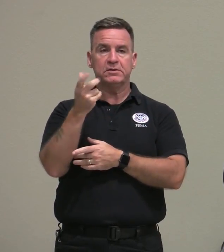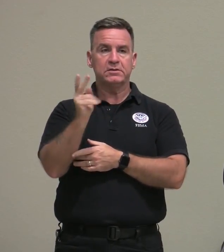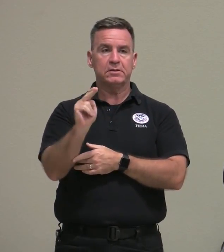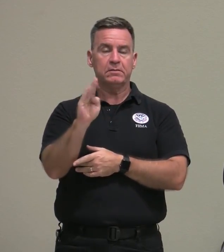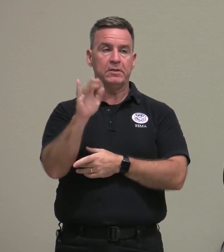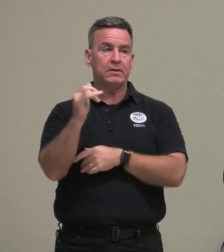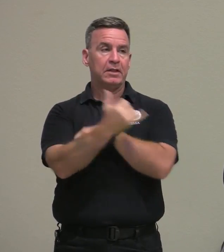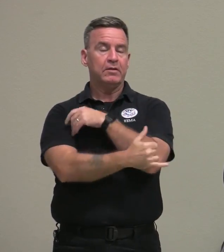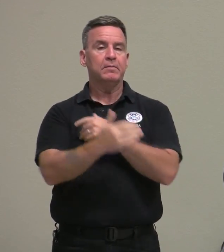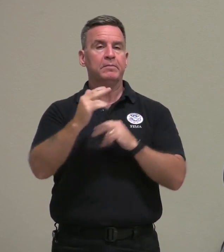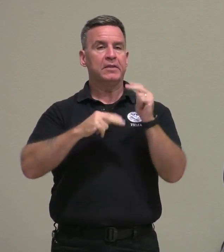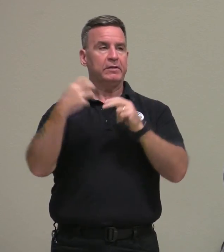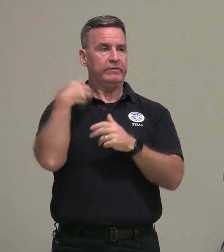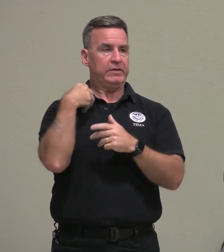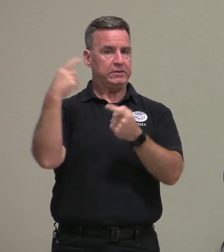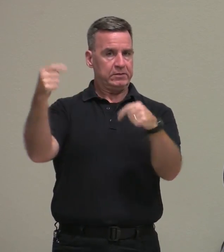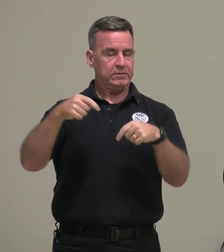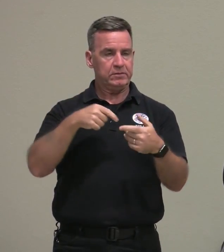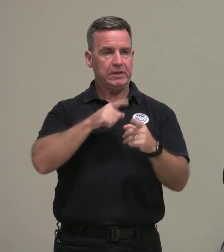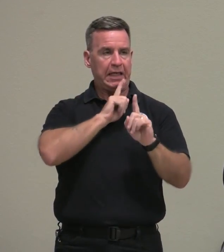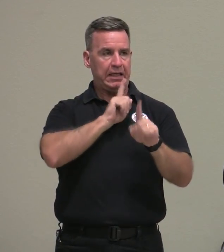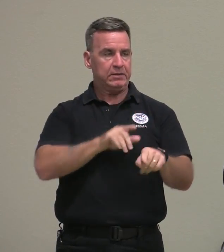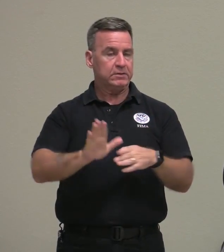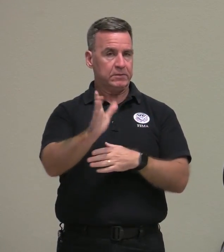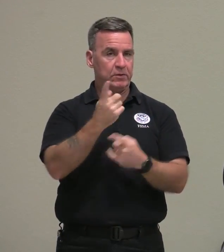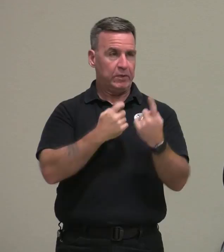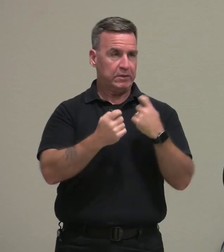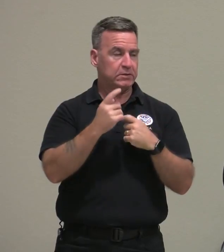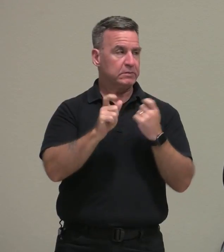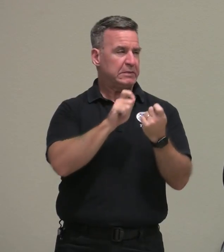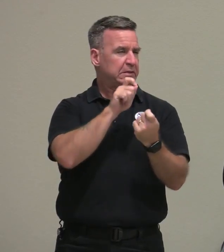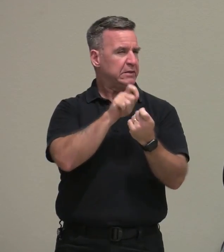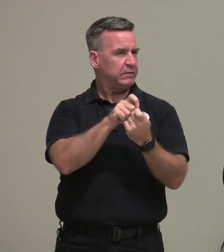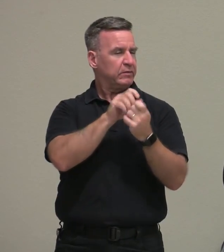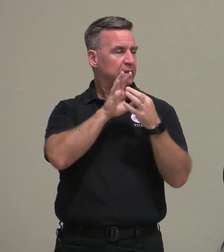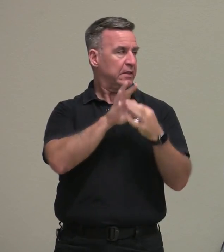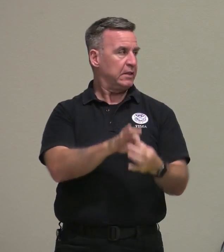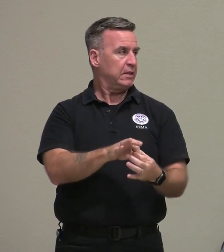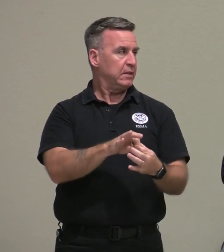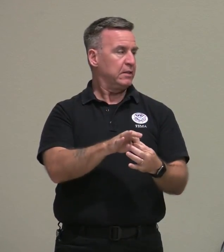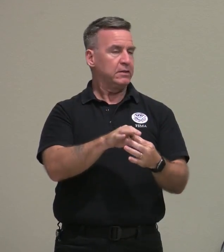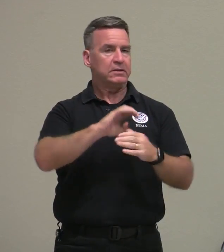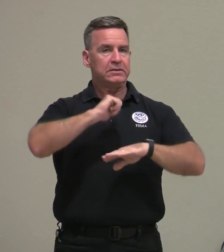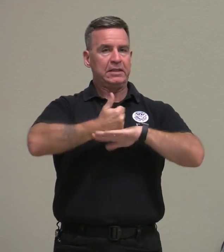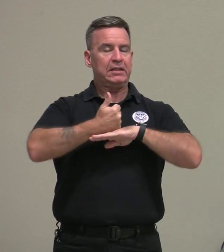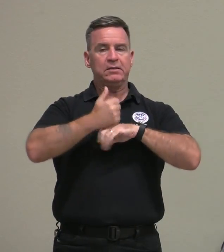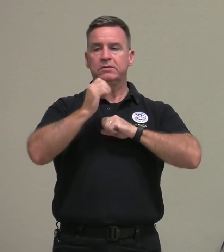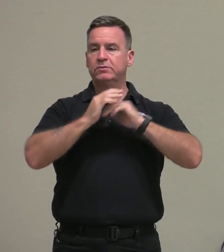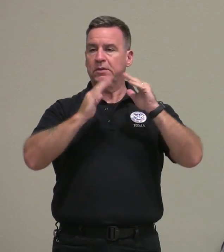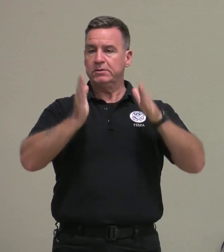Butte County building official, up to address some questions that are specifically related to standing structures.